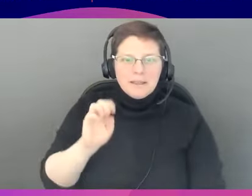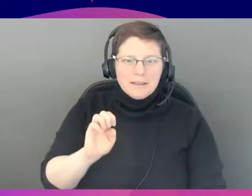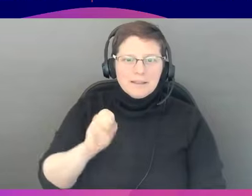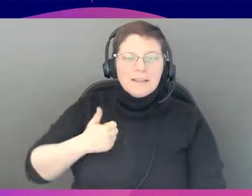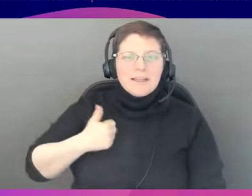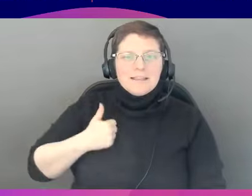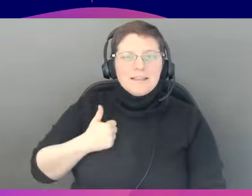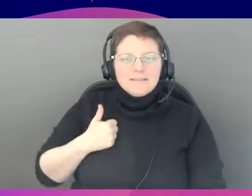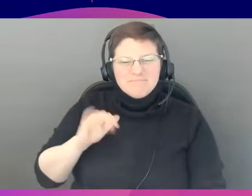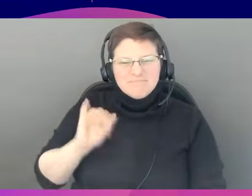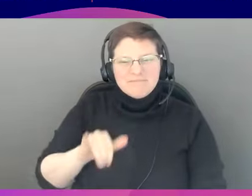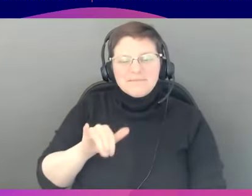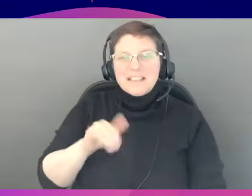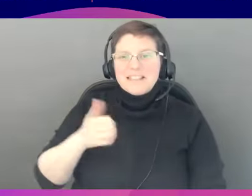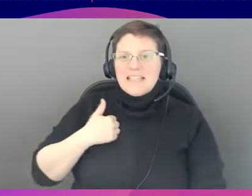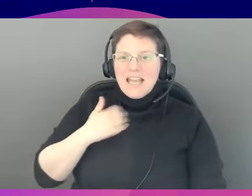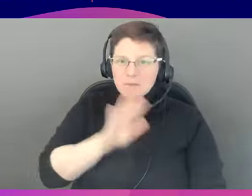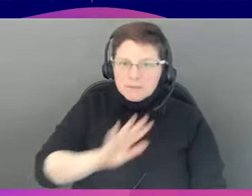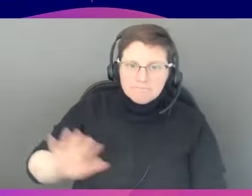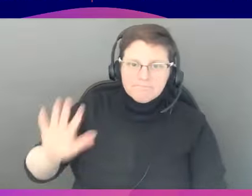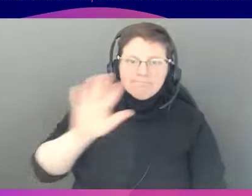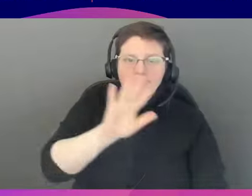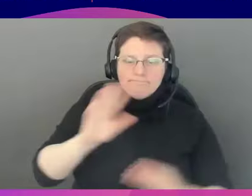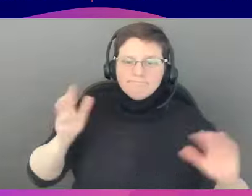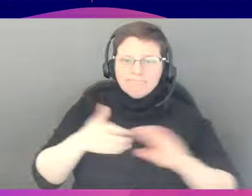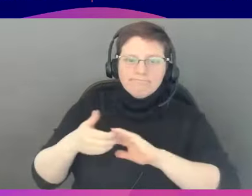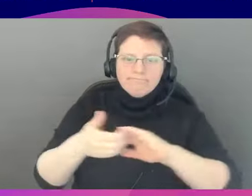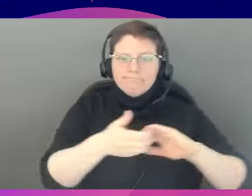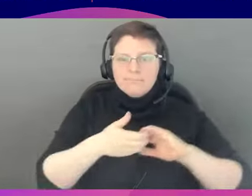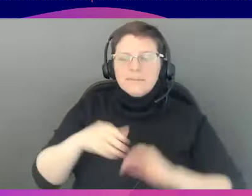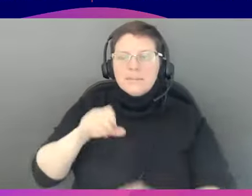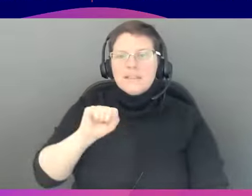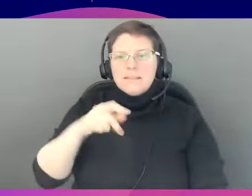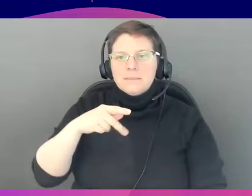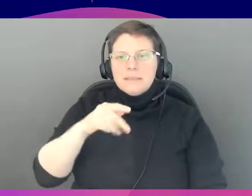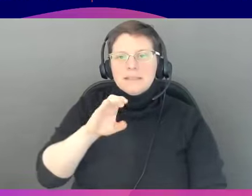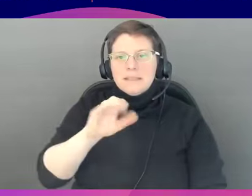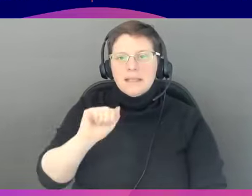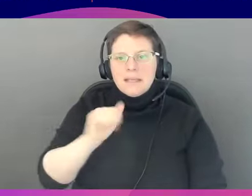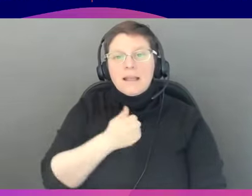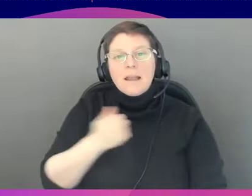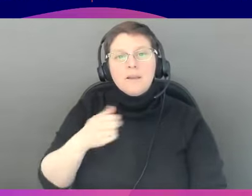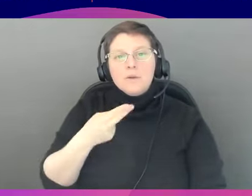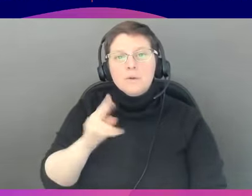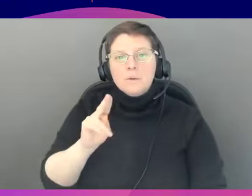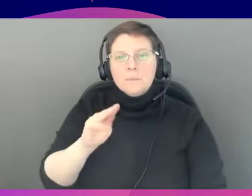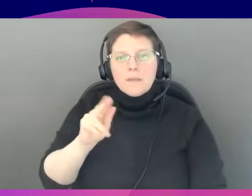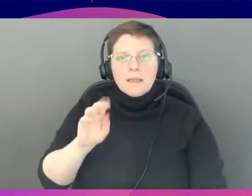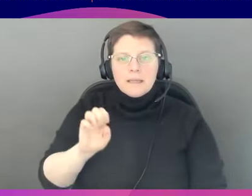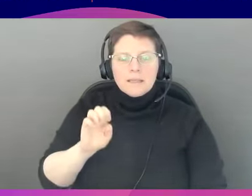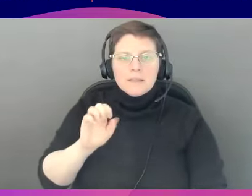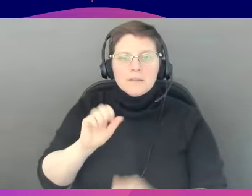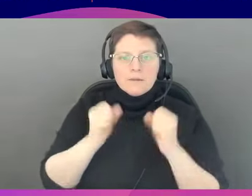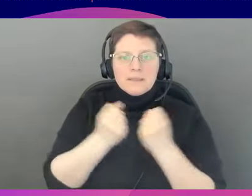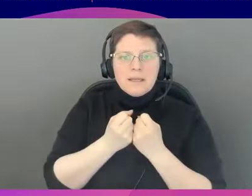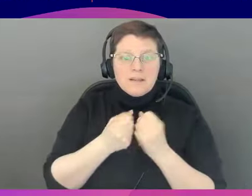is Canada's national federation of SPCAs and humane societies, which represents more than 50 humane societies